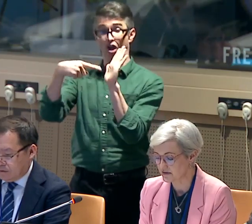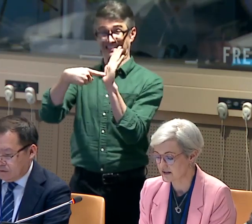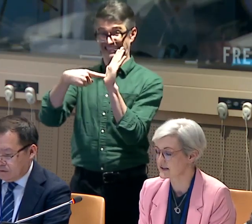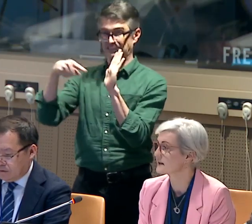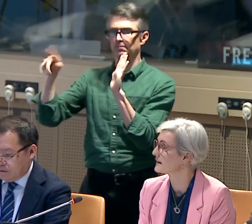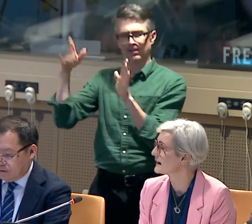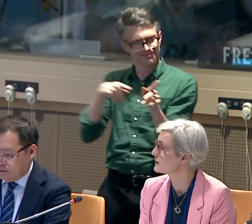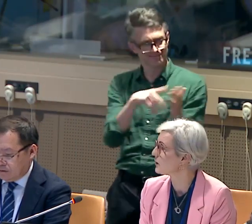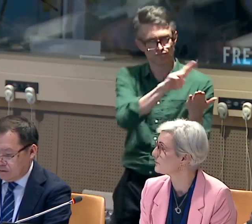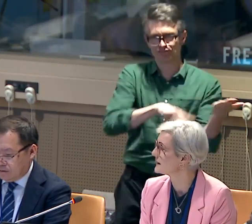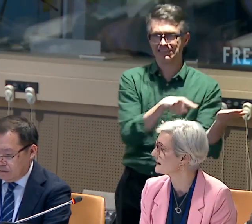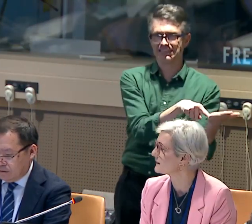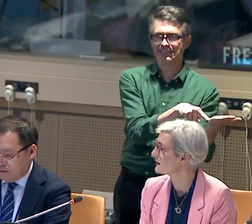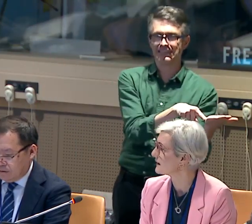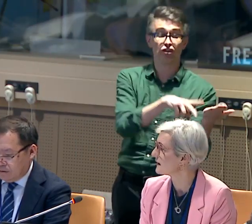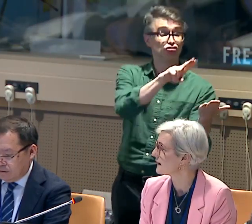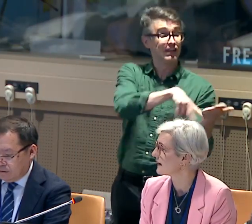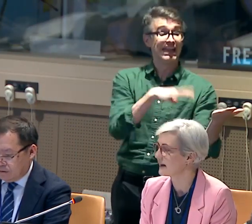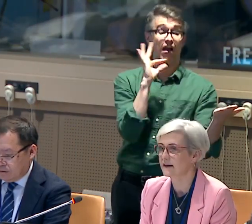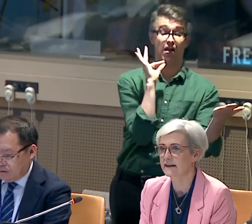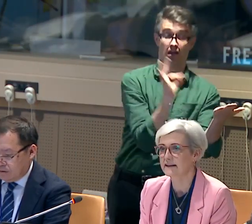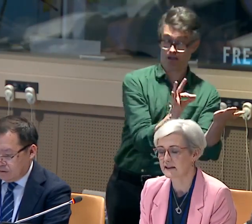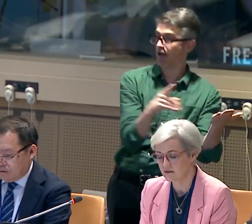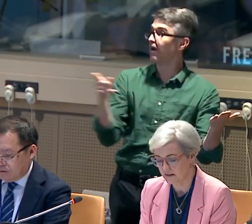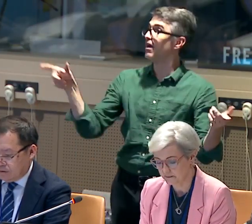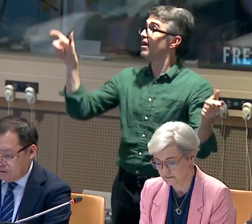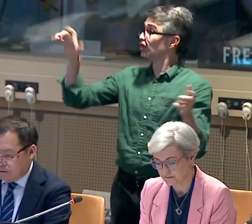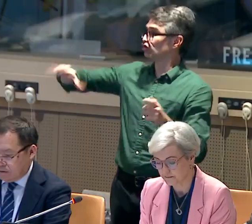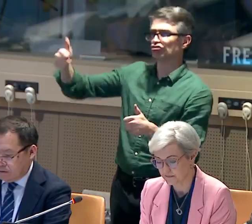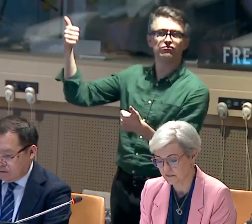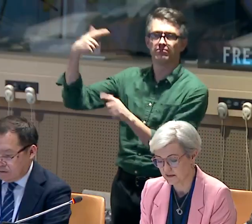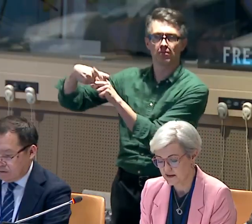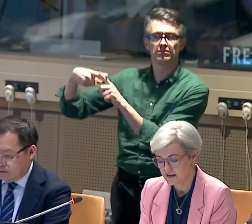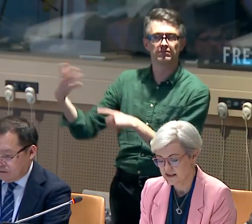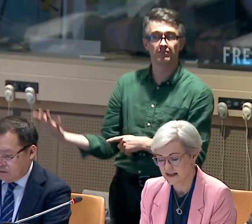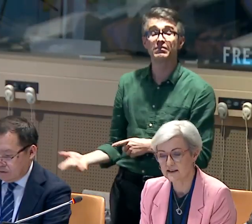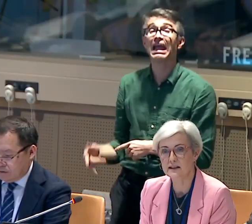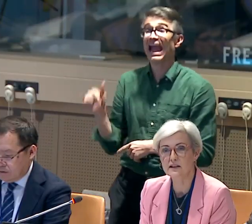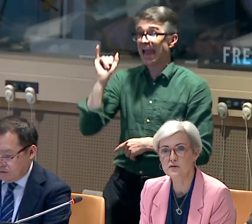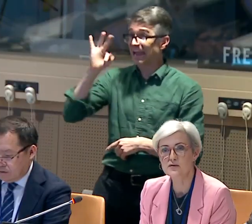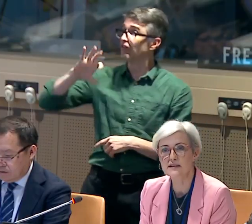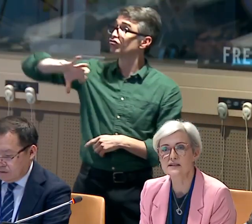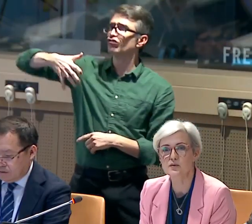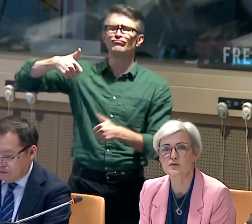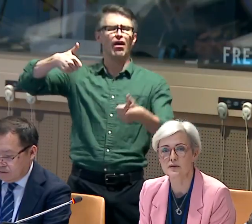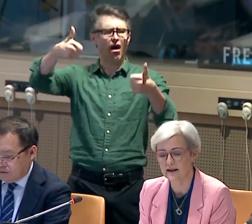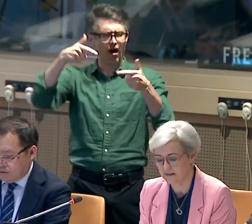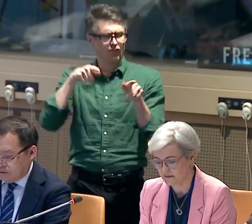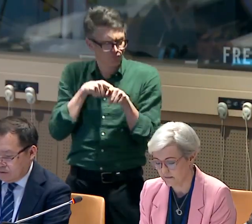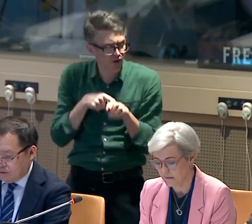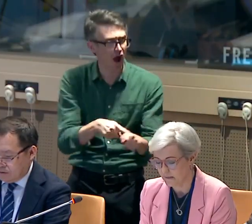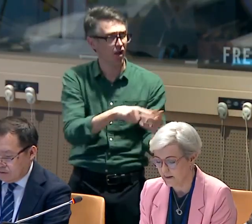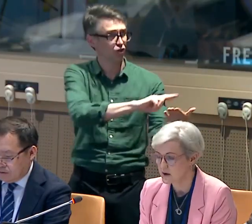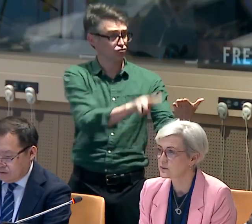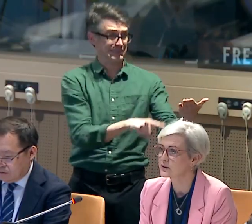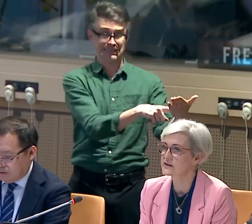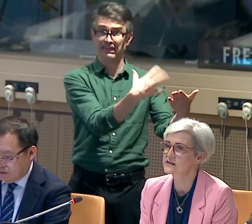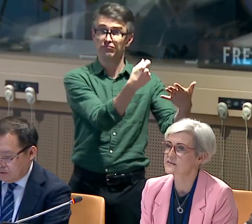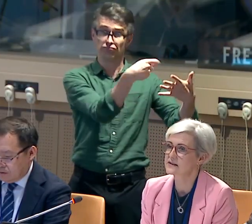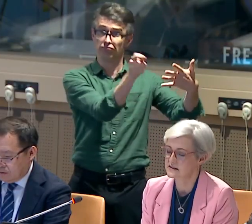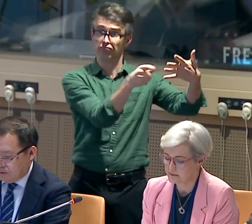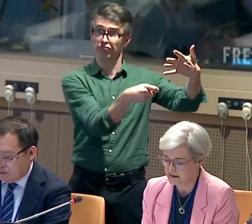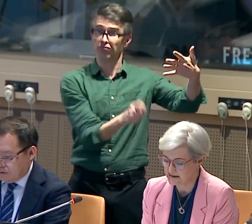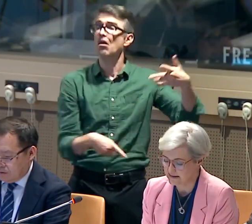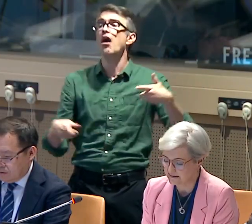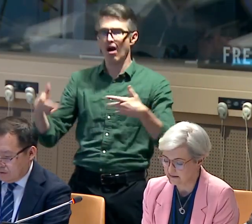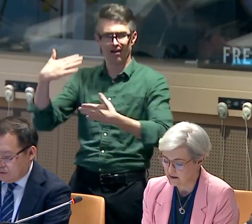the shift is still incomplete and uneven. Second, inclusion needs 2 tracks. Persons